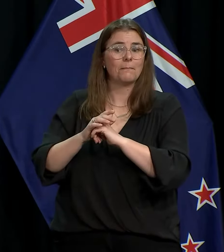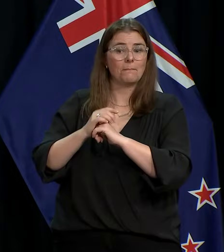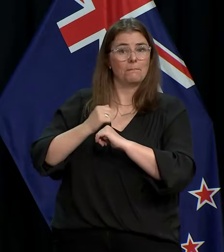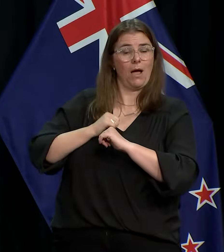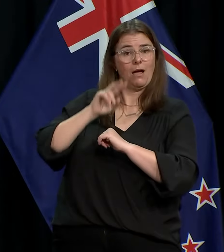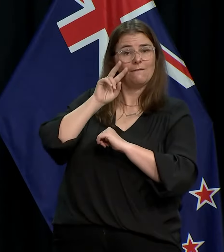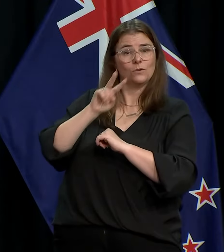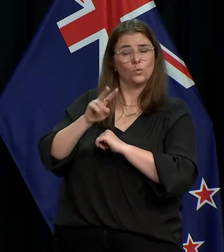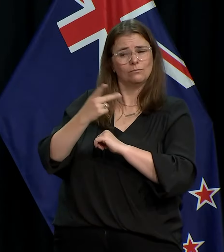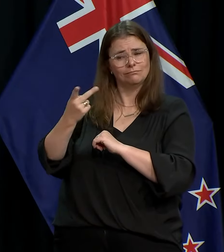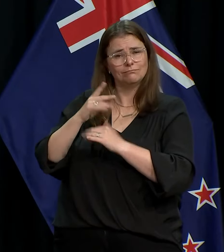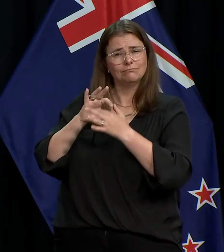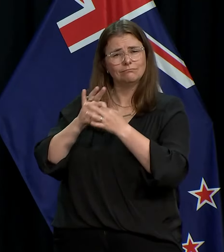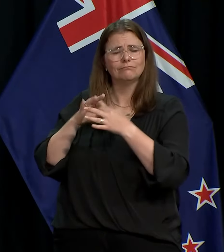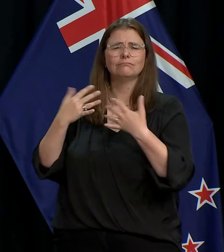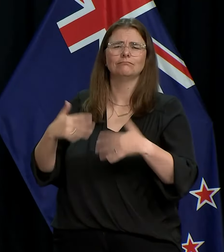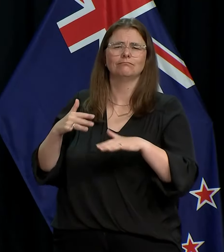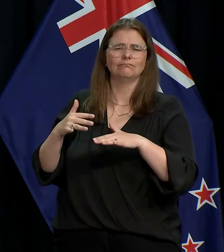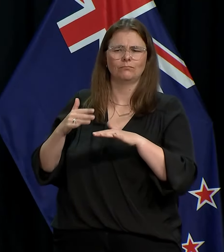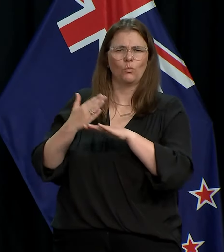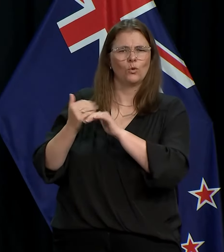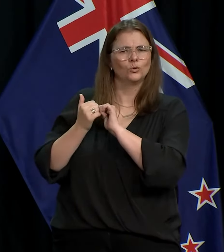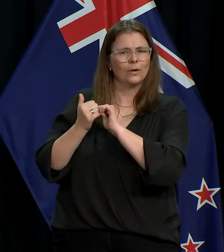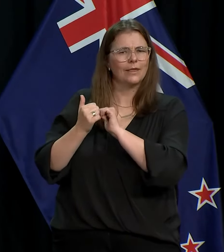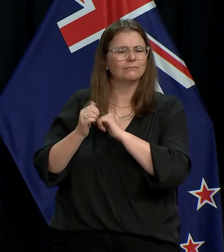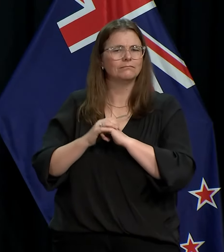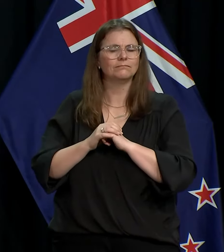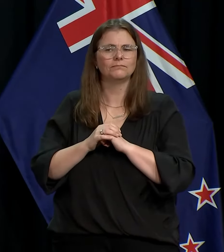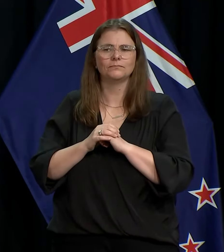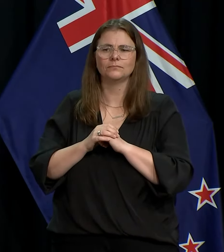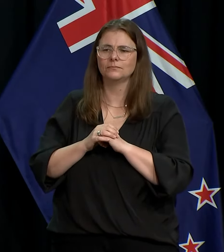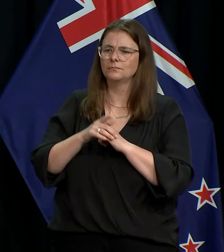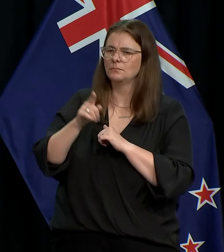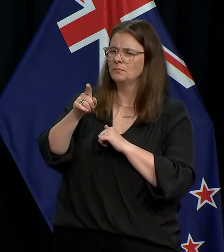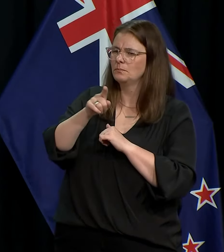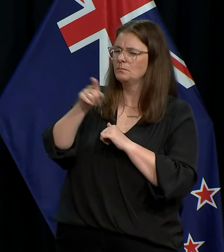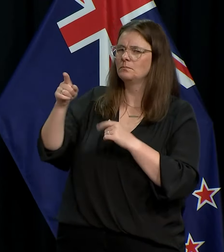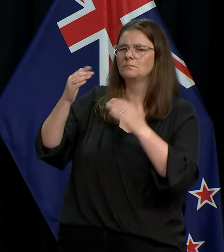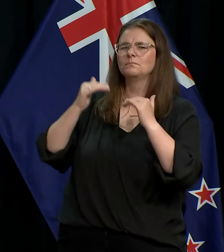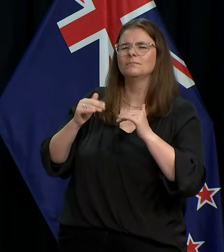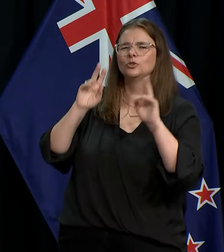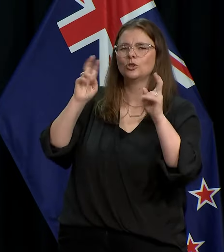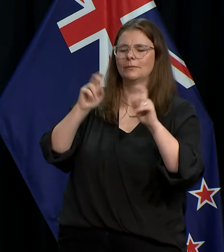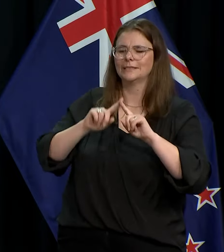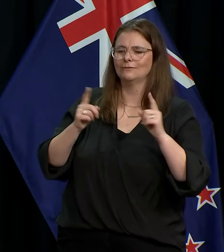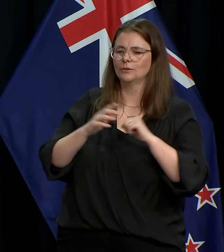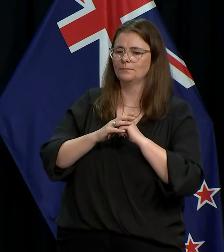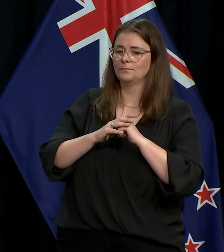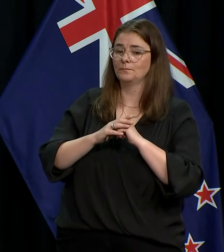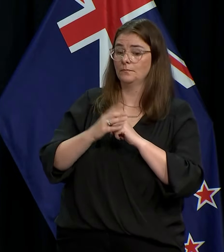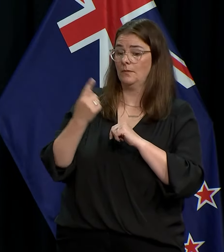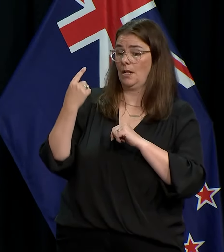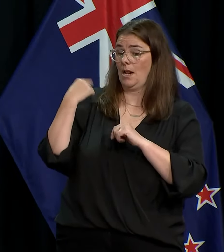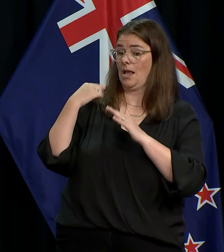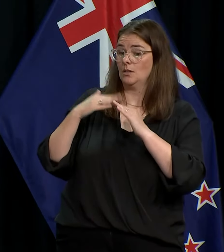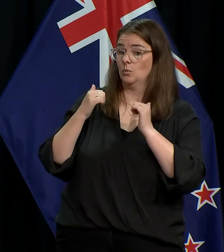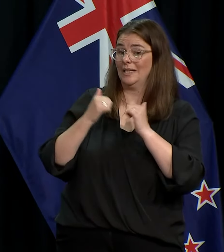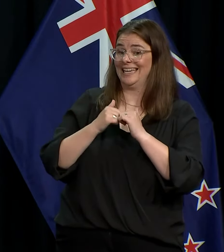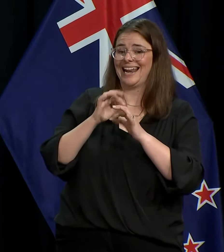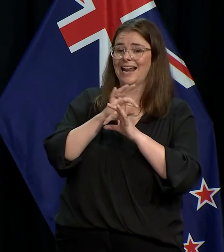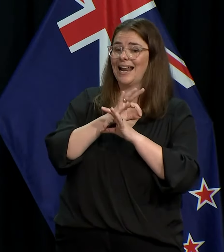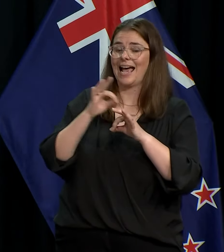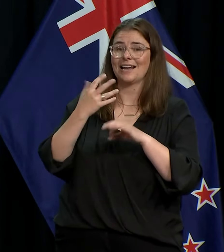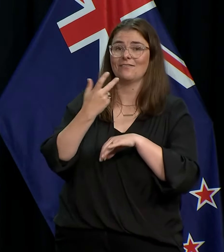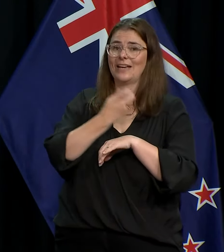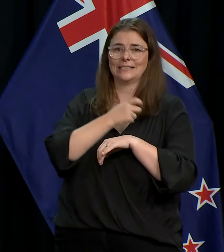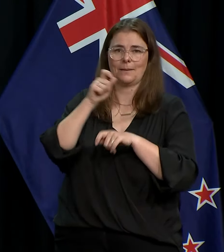be very, very strong, close working partners. Just on a slightly different topic, since last weekend, unvaccinated citizens have not had to